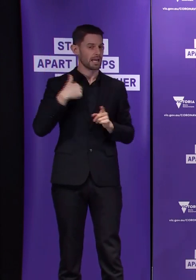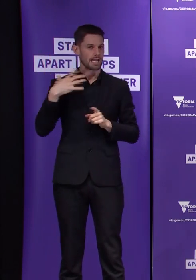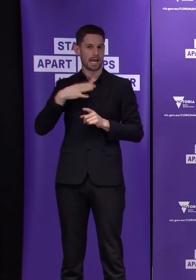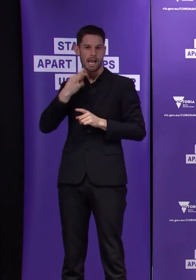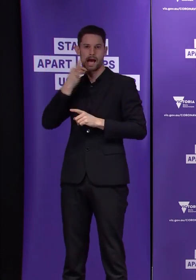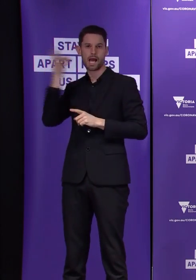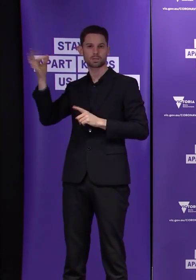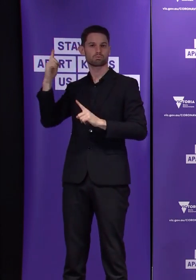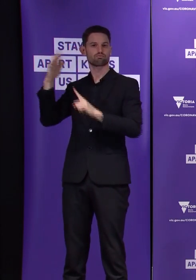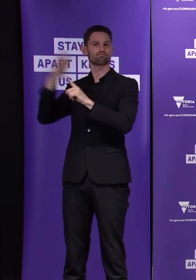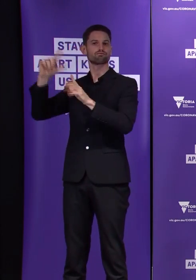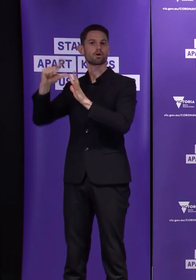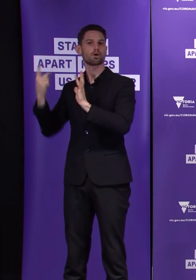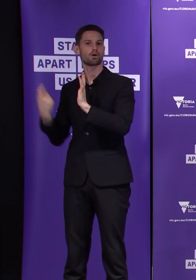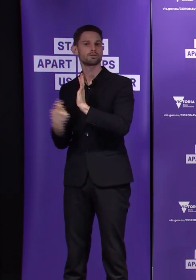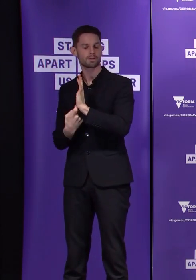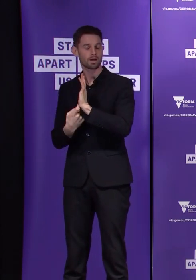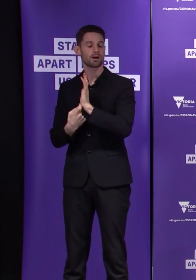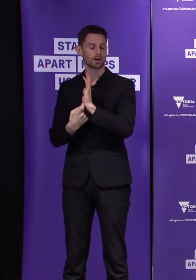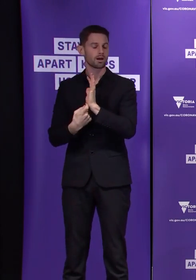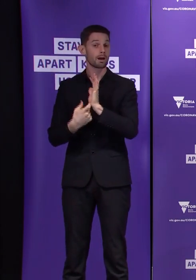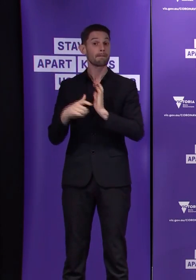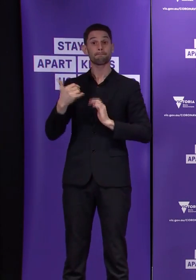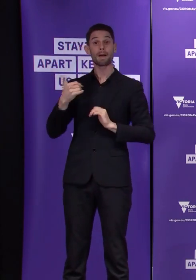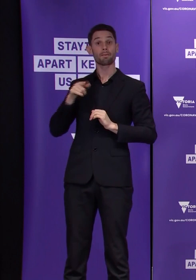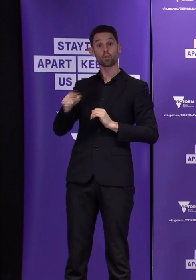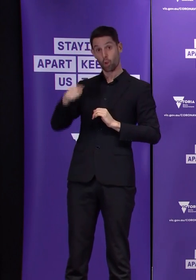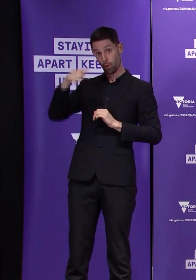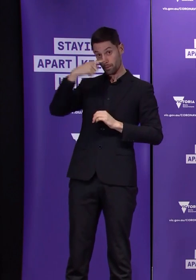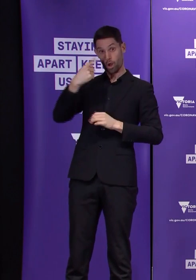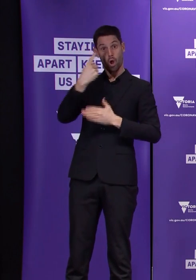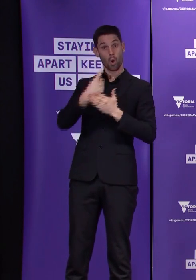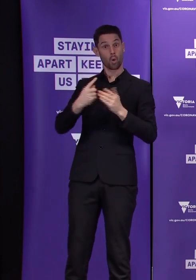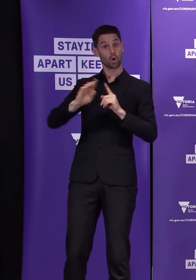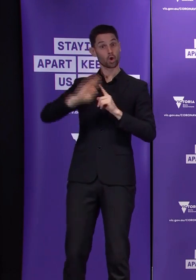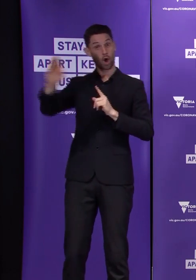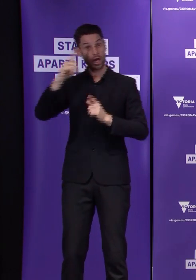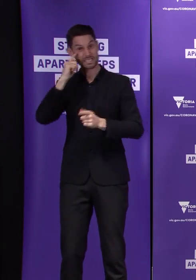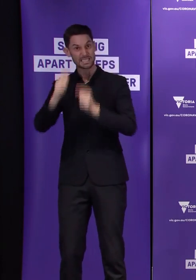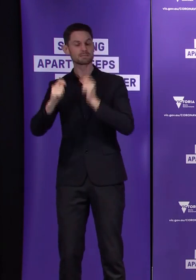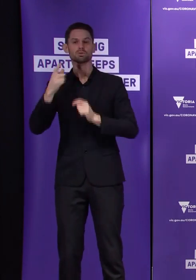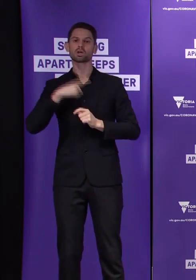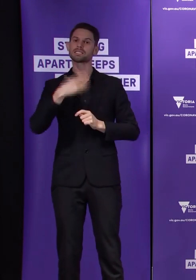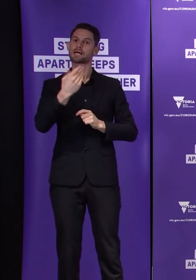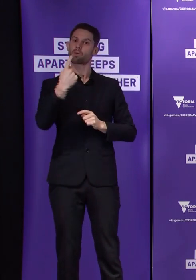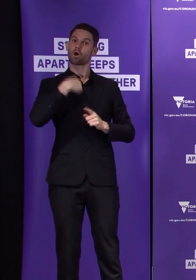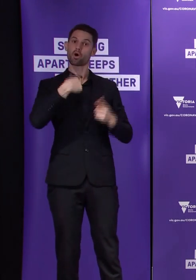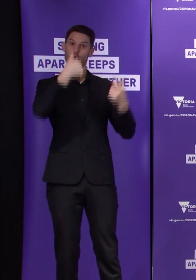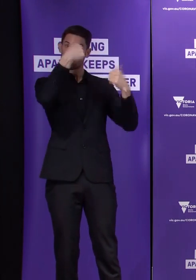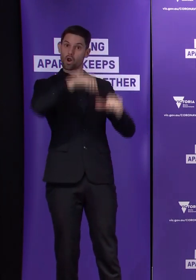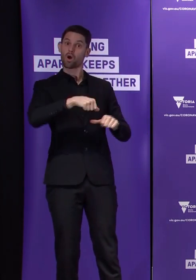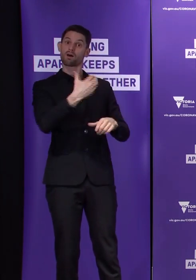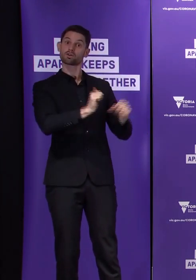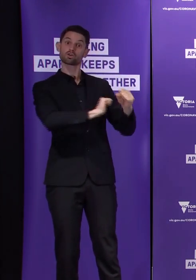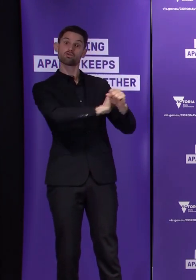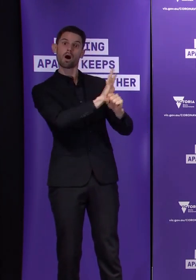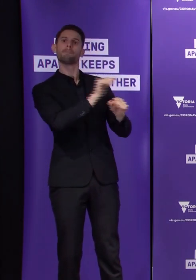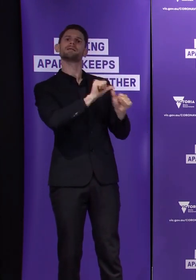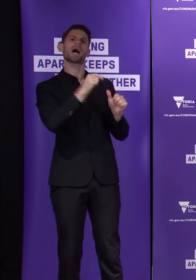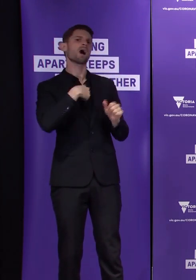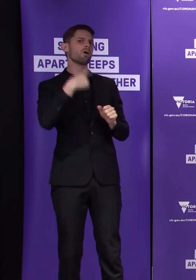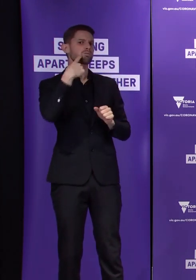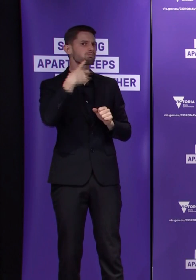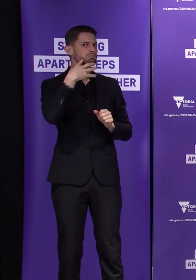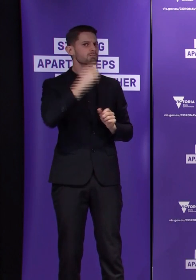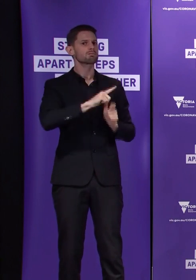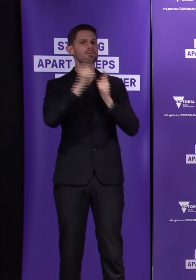yet were prompted to get tested. And I think that's kind of a global trend. There are, the vast majority